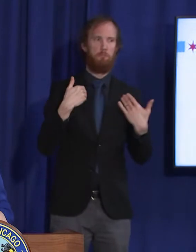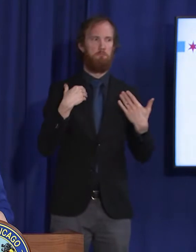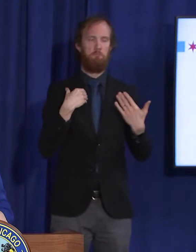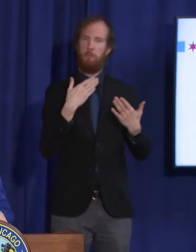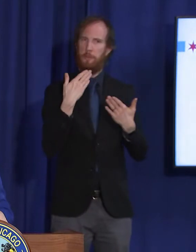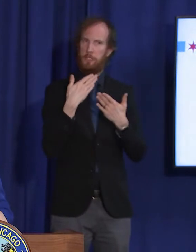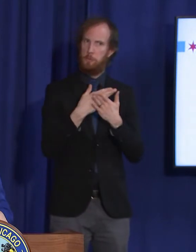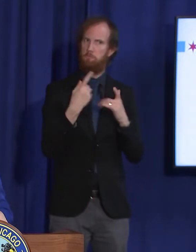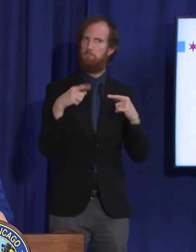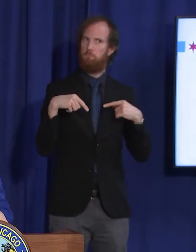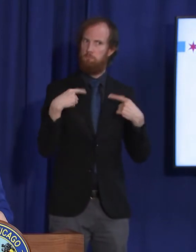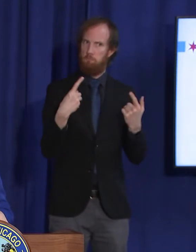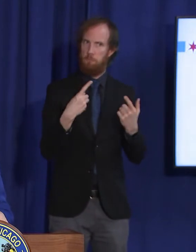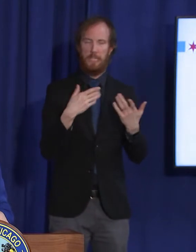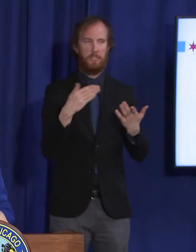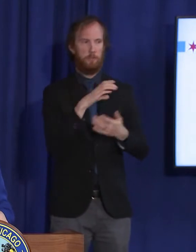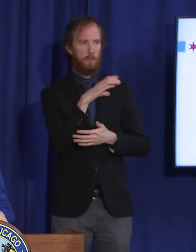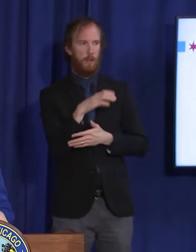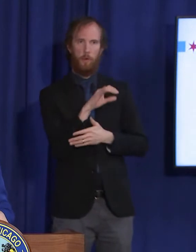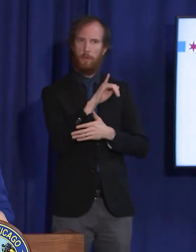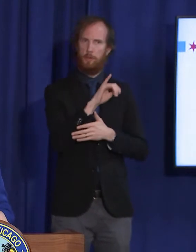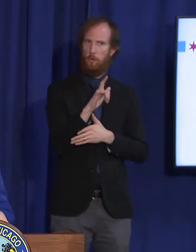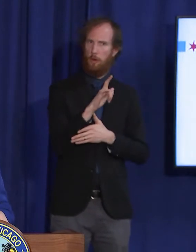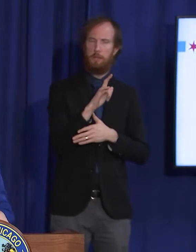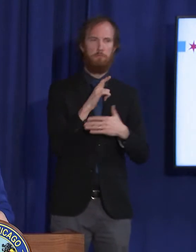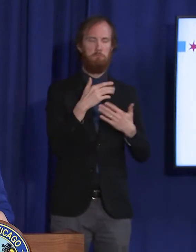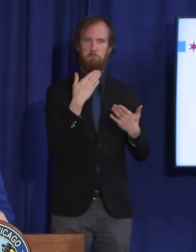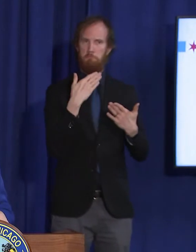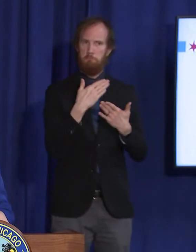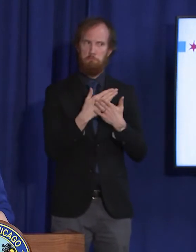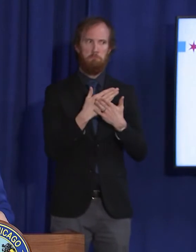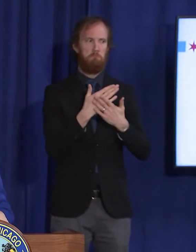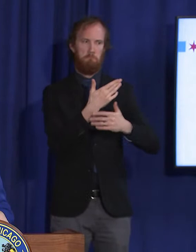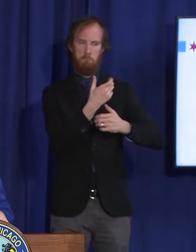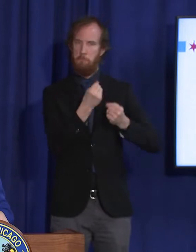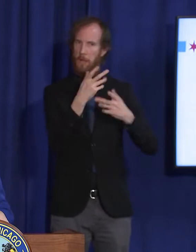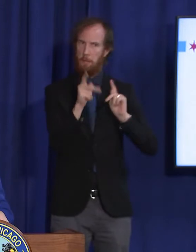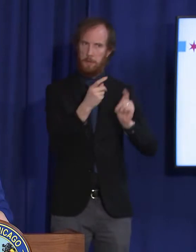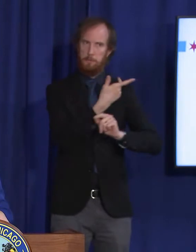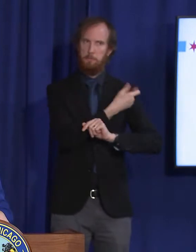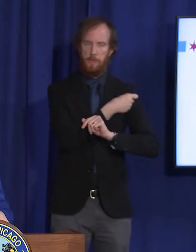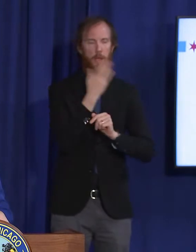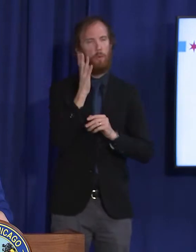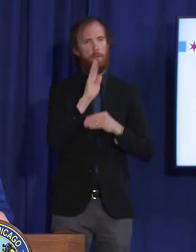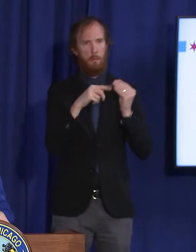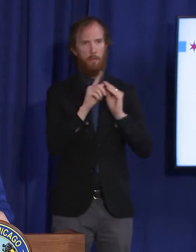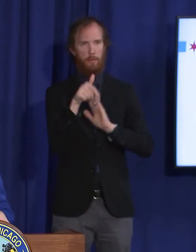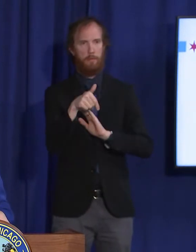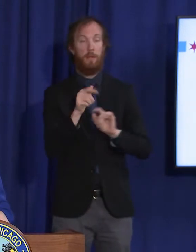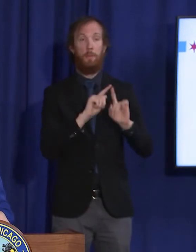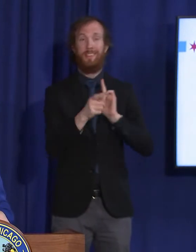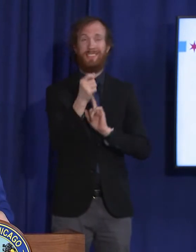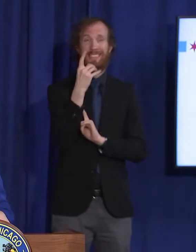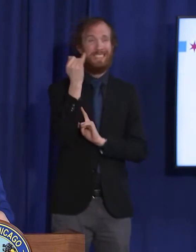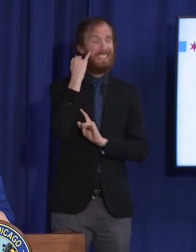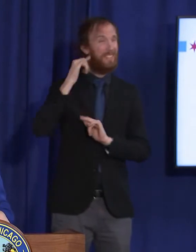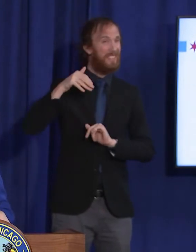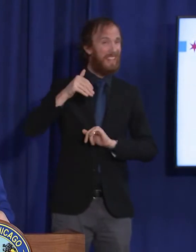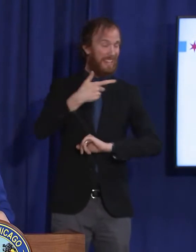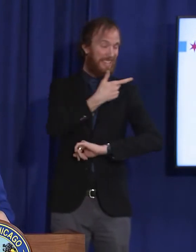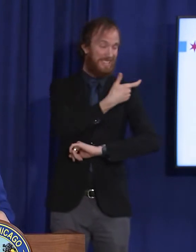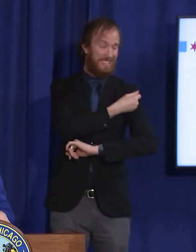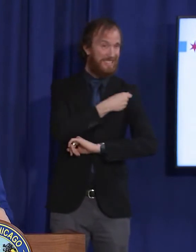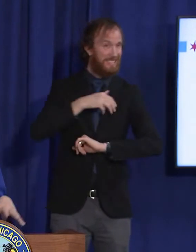I want to emphasize that COVID is not over, and if you are not vaccinated, please take